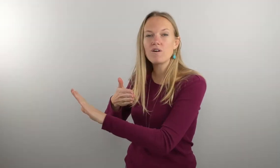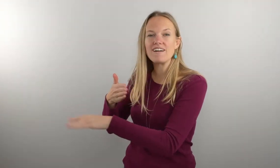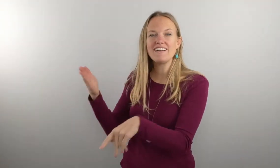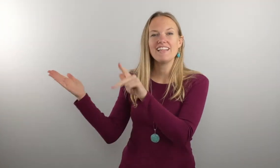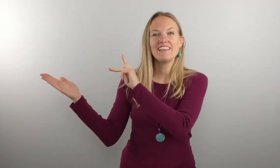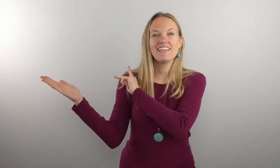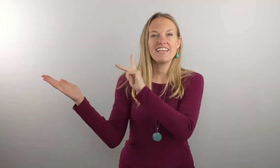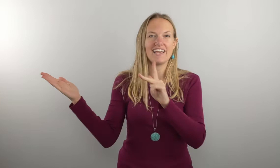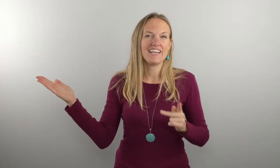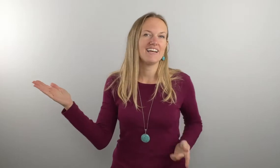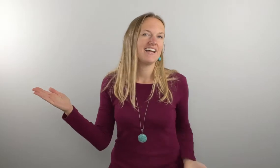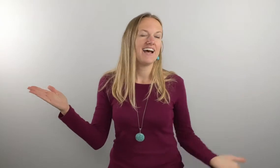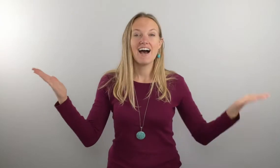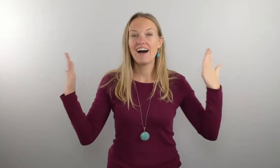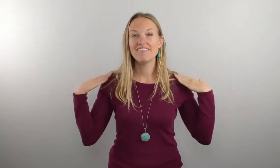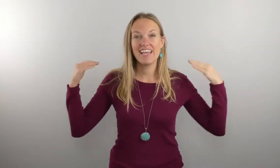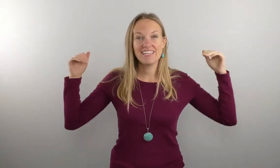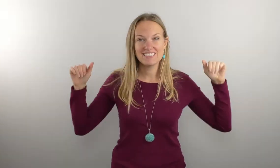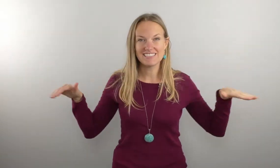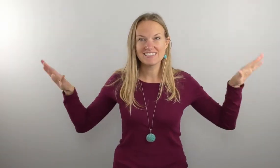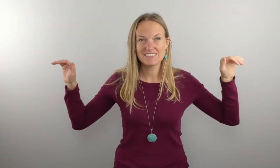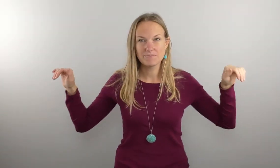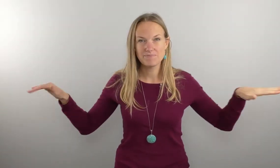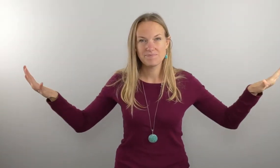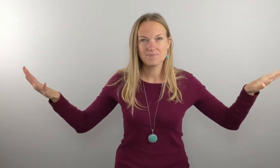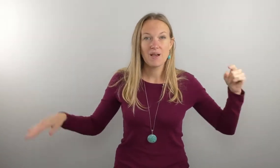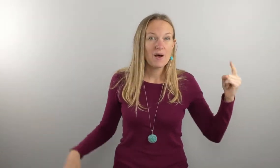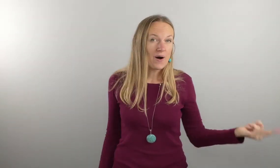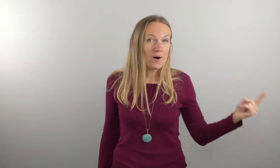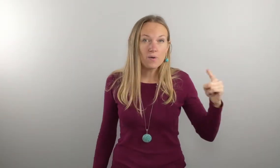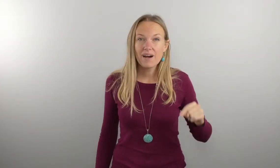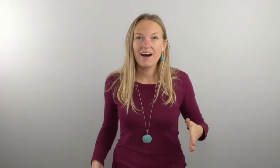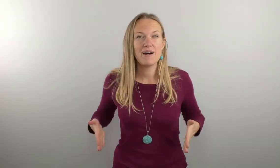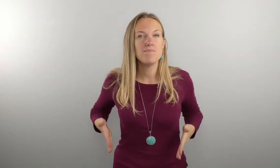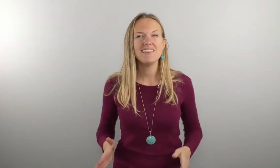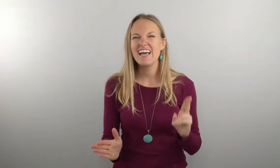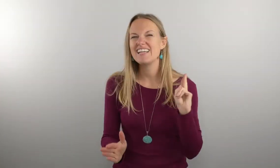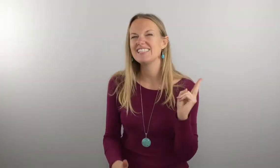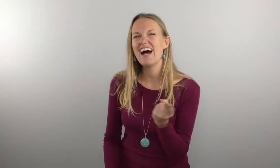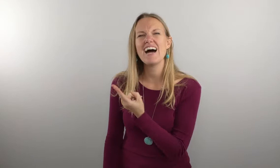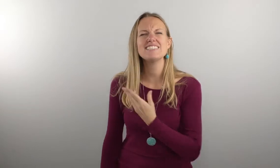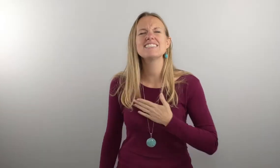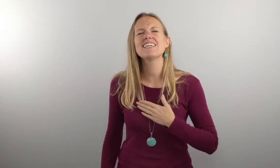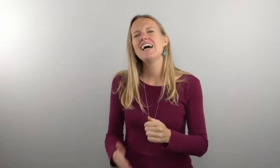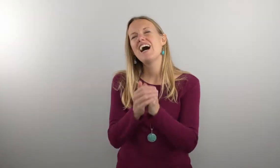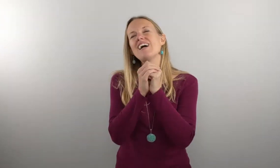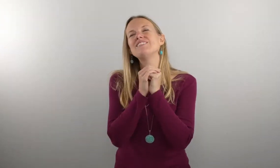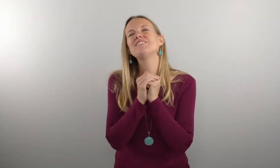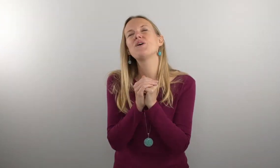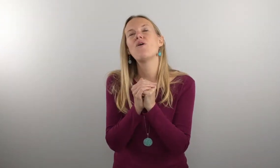born the King of angels. O come, let us